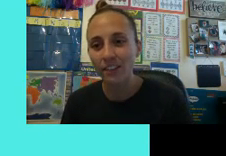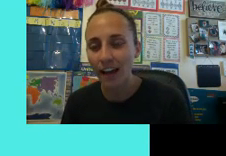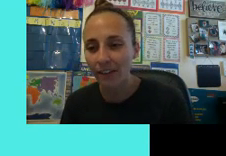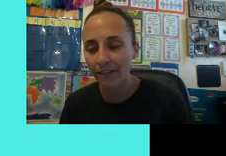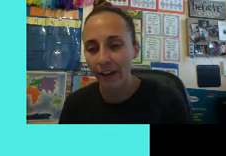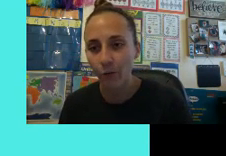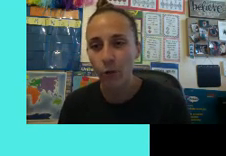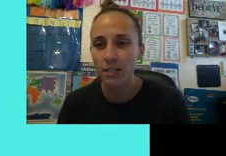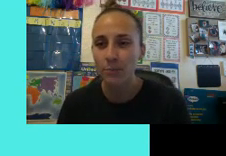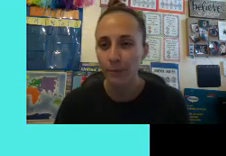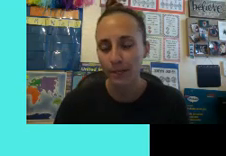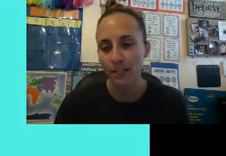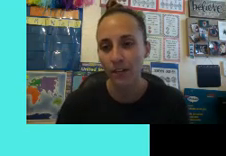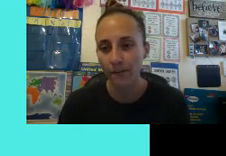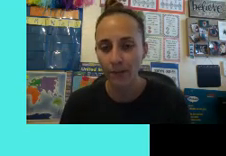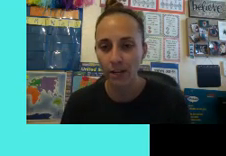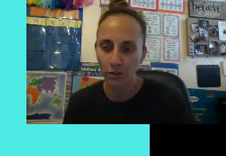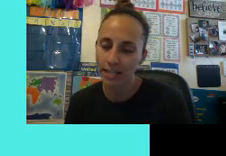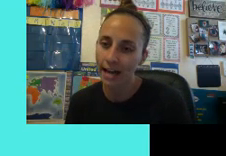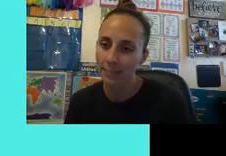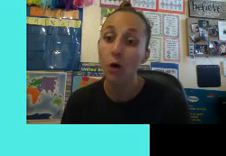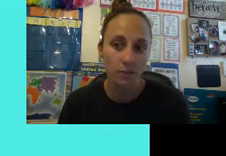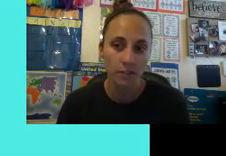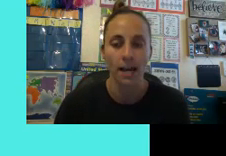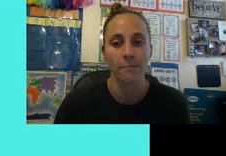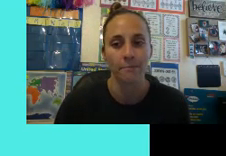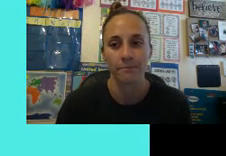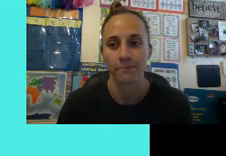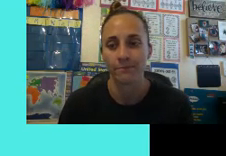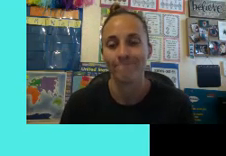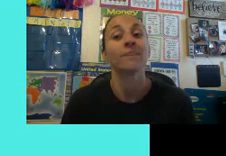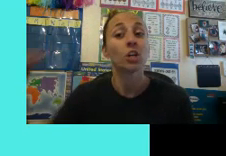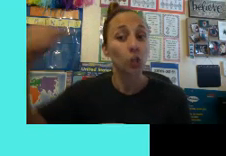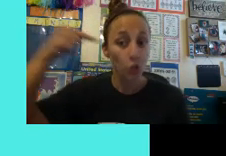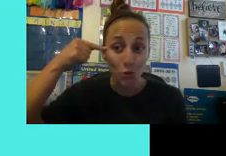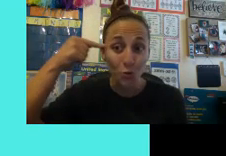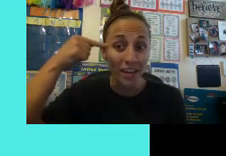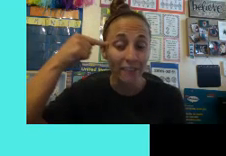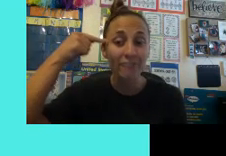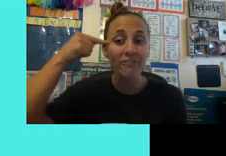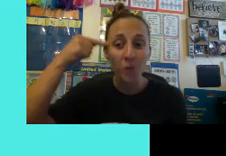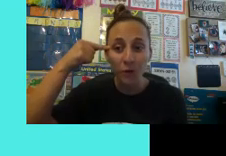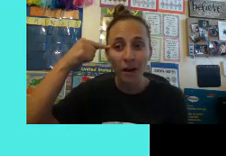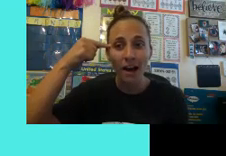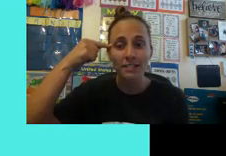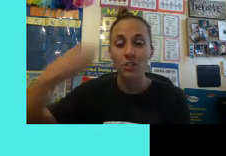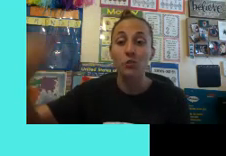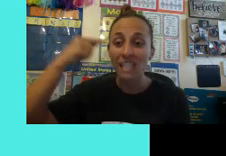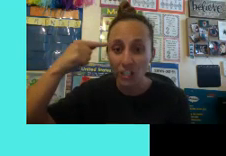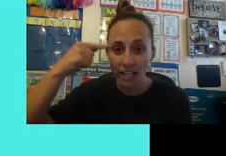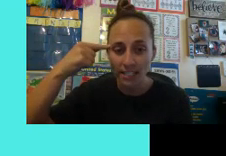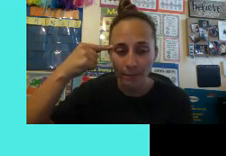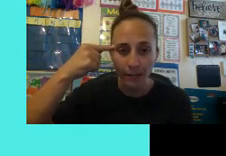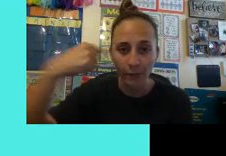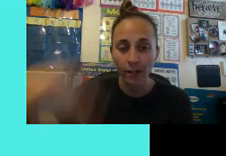feel like they're having fun? What is the purpose of an informational text most of the time? To inform us, to